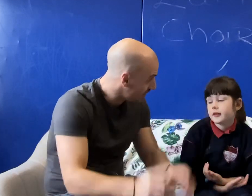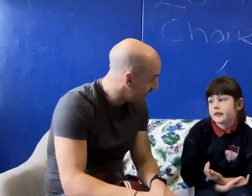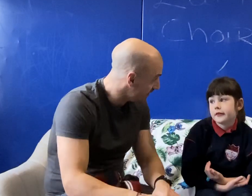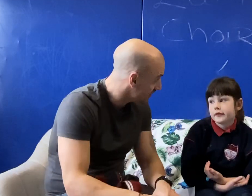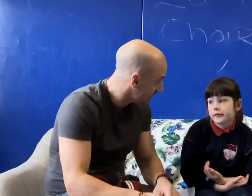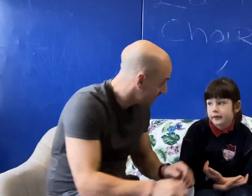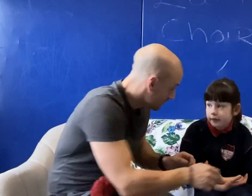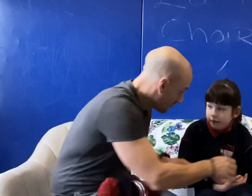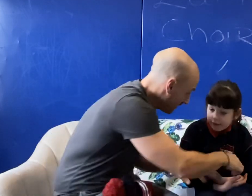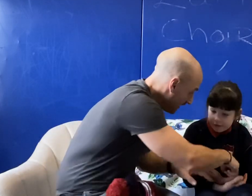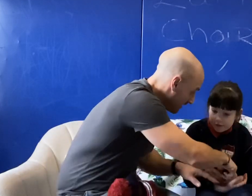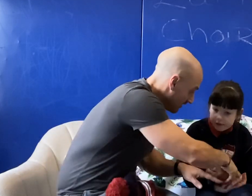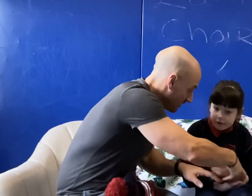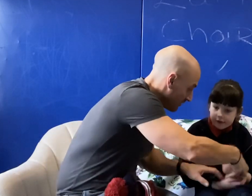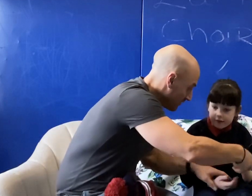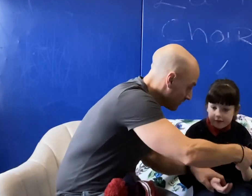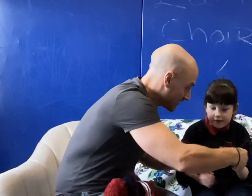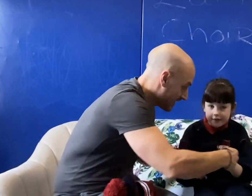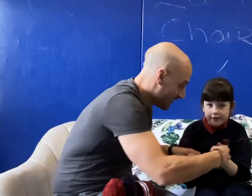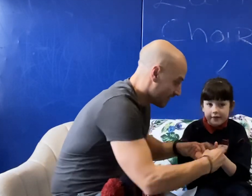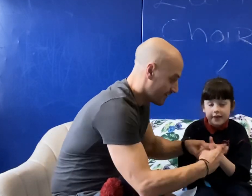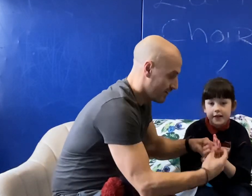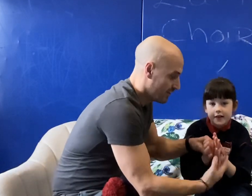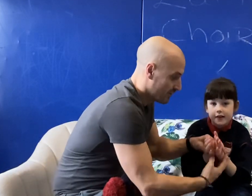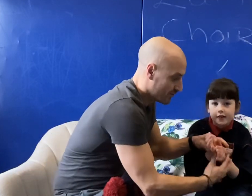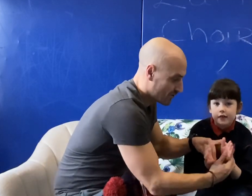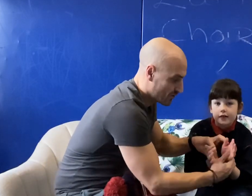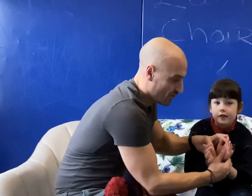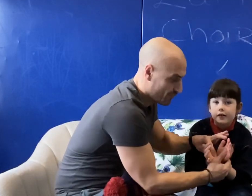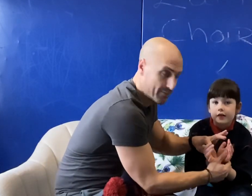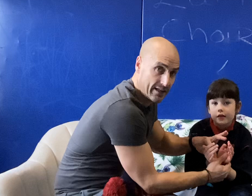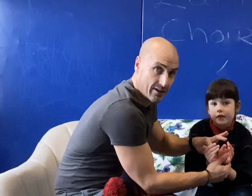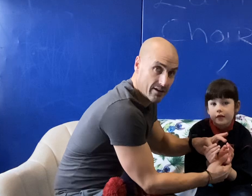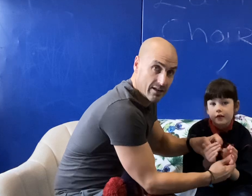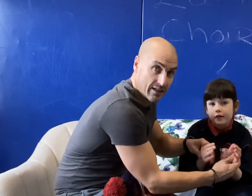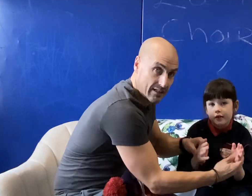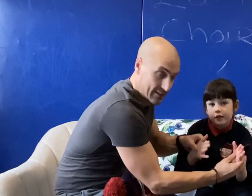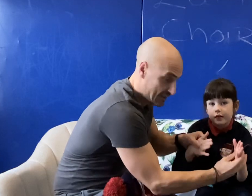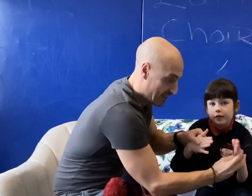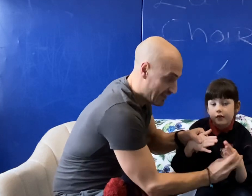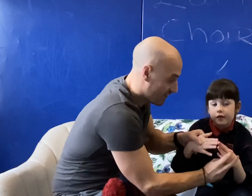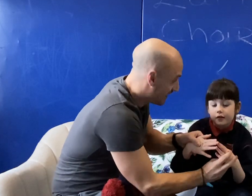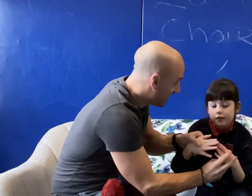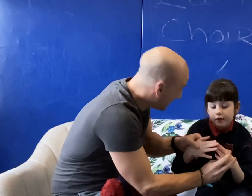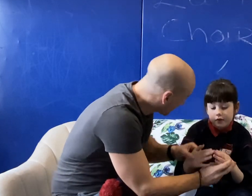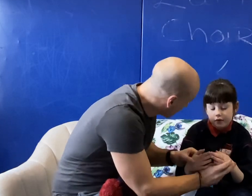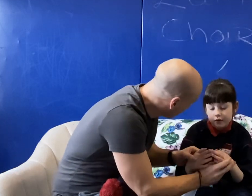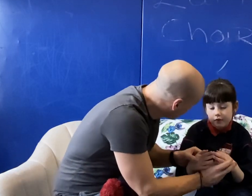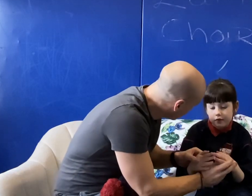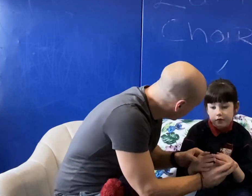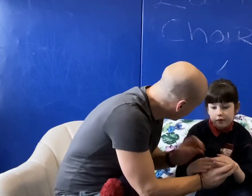on? Show me. We do it together. So we're going to go from here to here, internet.